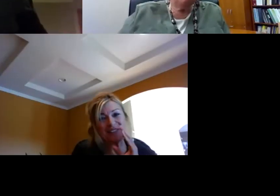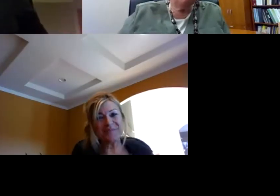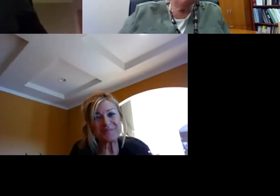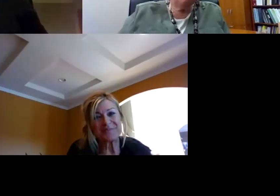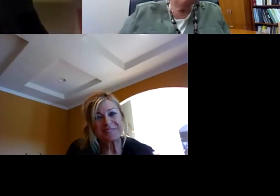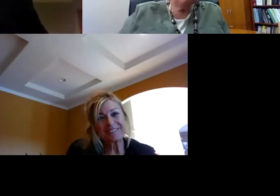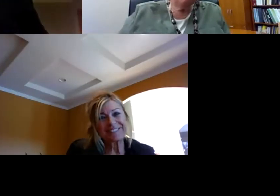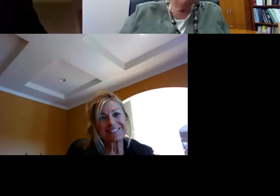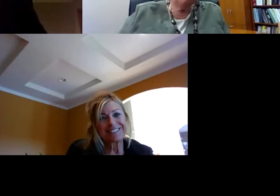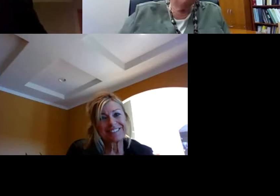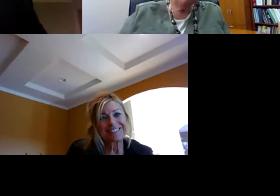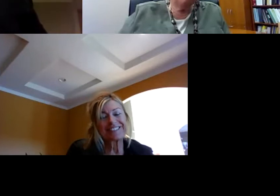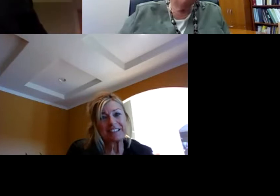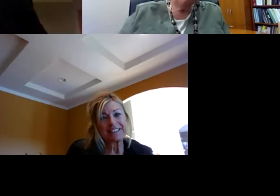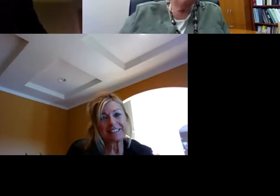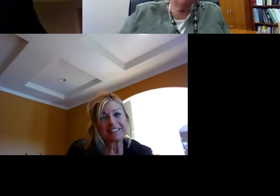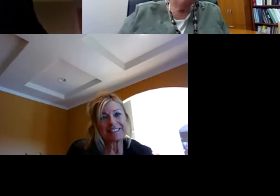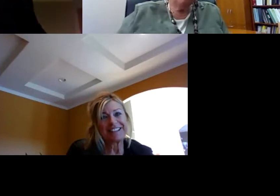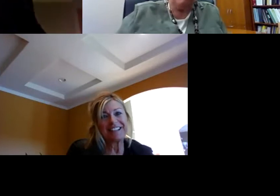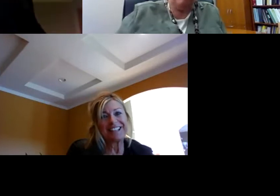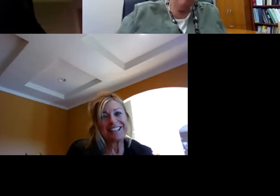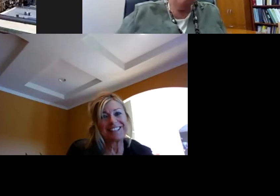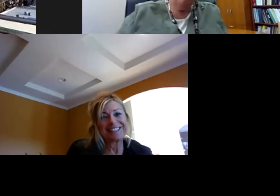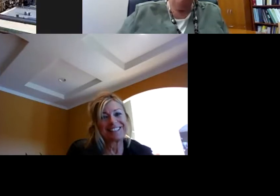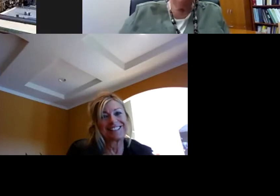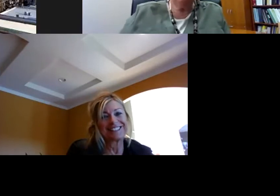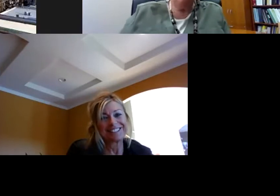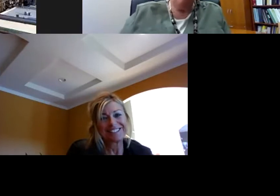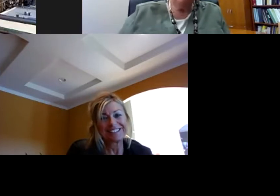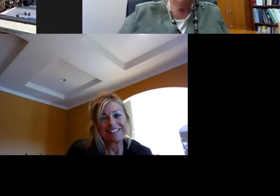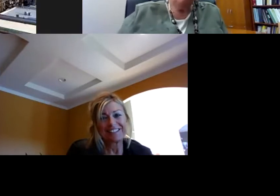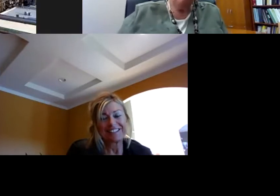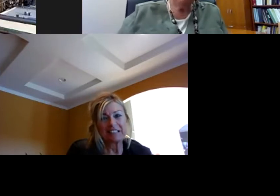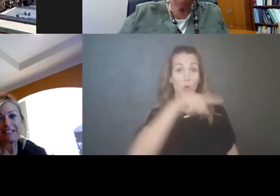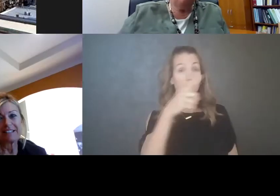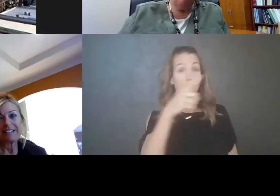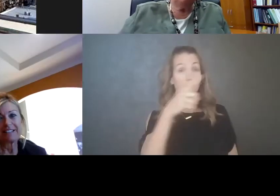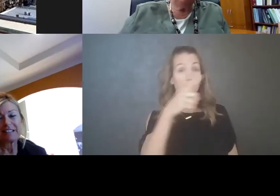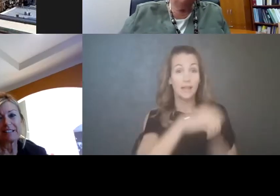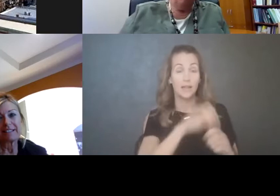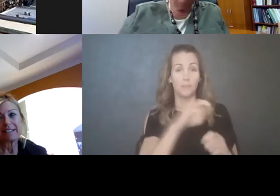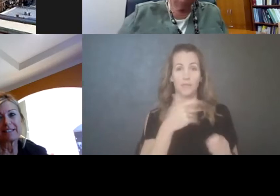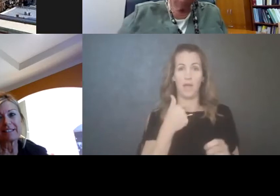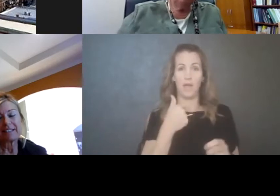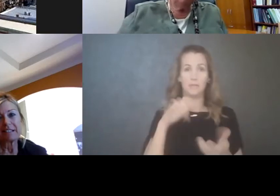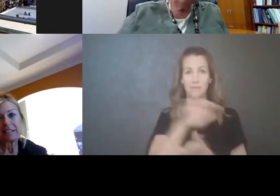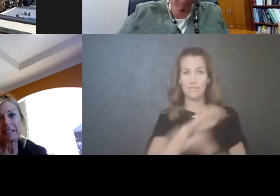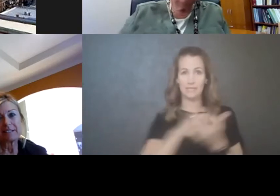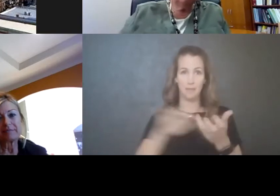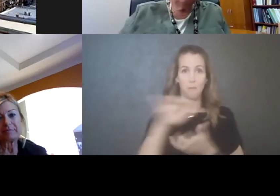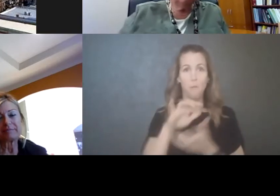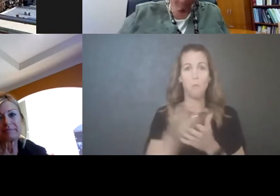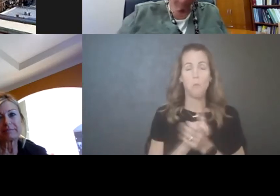so Okay. we're in totally different places. I'm in New York right now, and you guys are all the way in Illinois. So, okay, now we're gonna mix these up again. I'm gonna go,